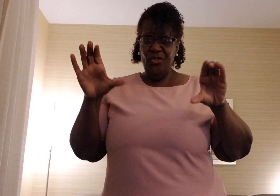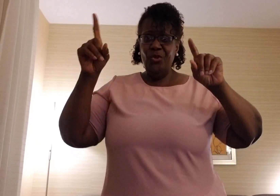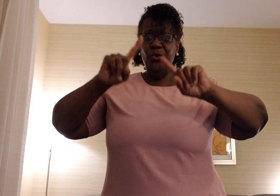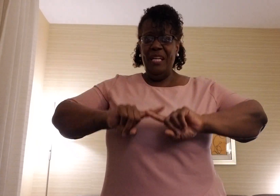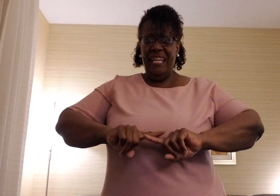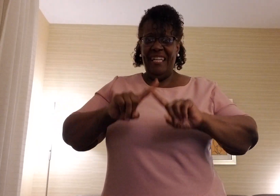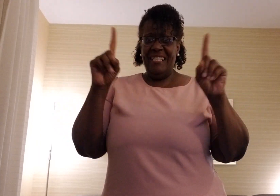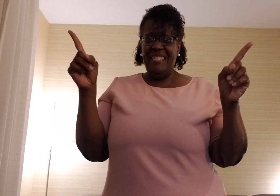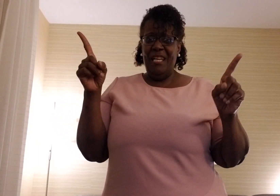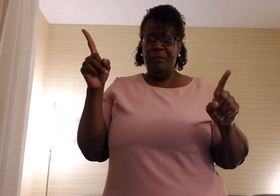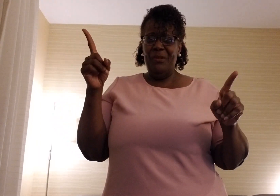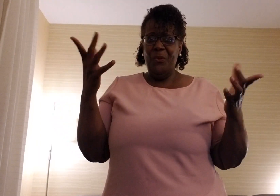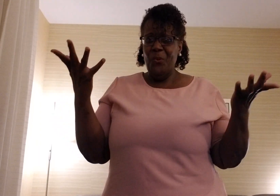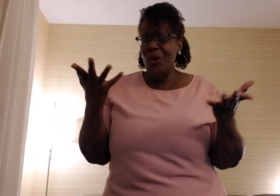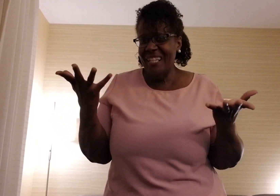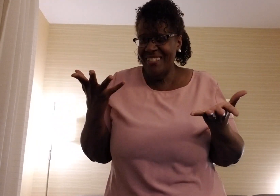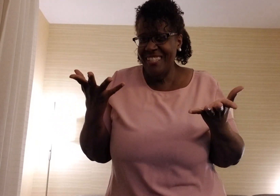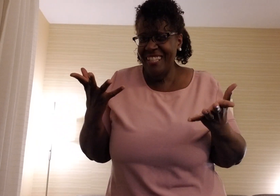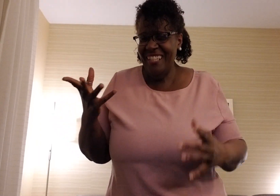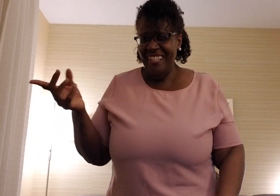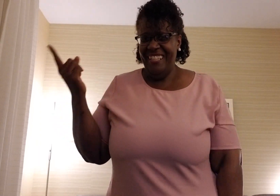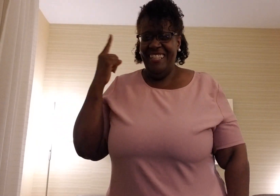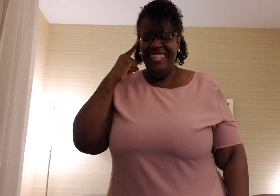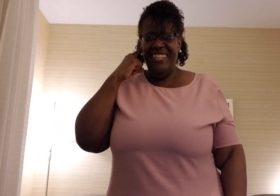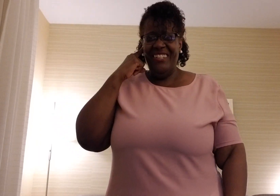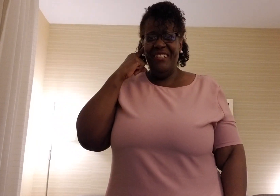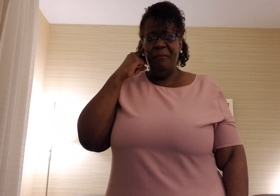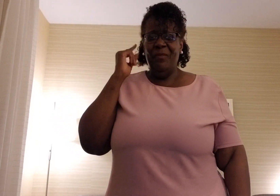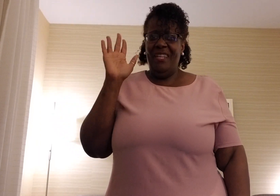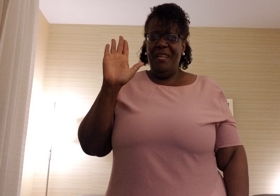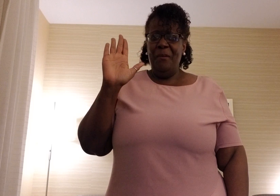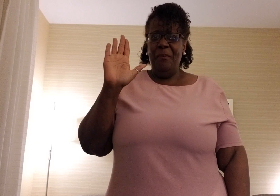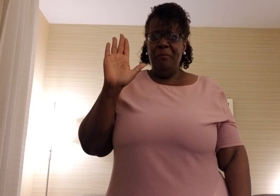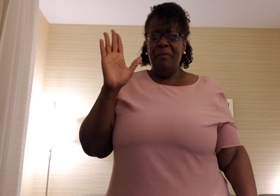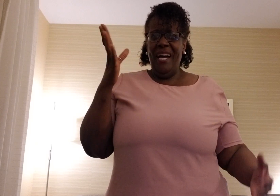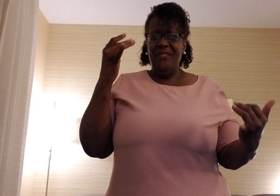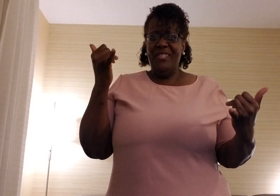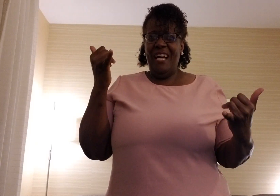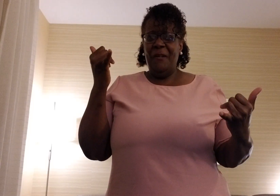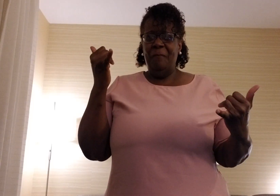do except what? Hear. Bye for now.